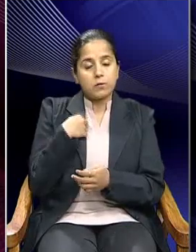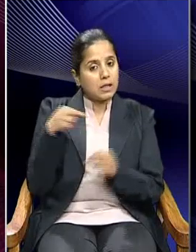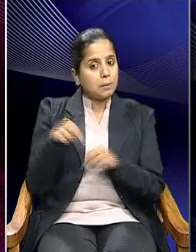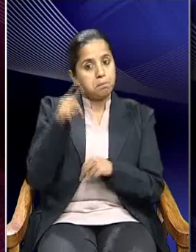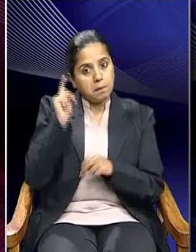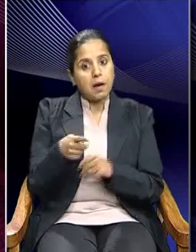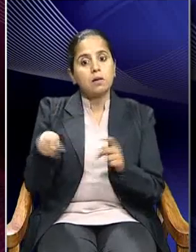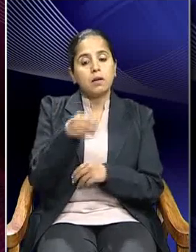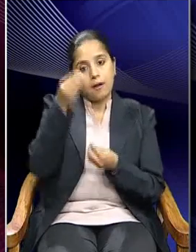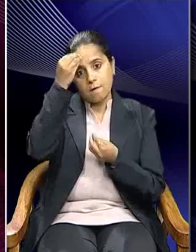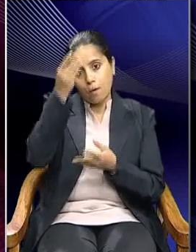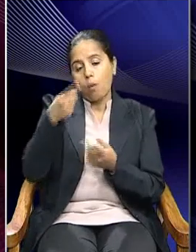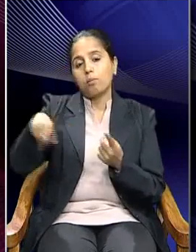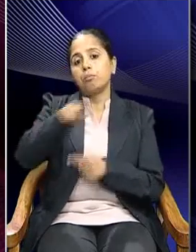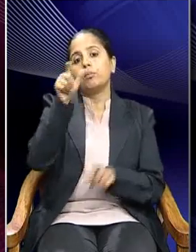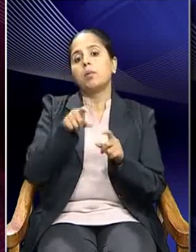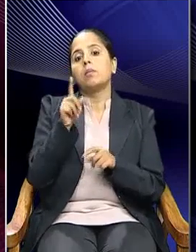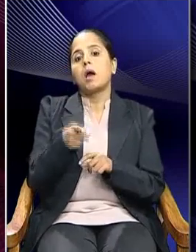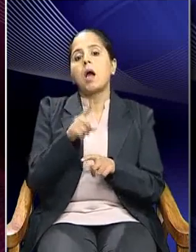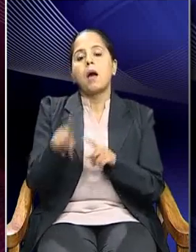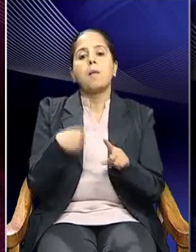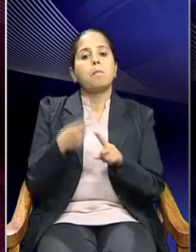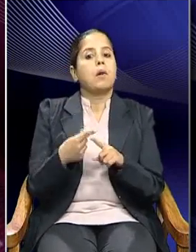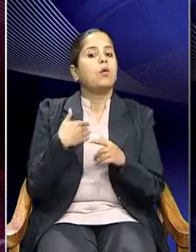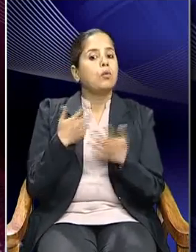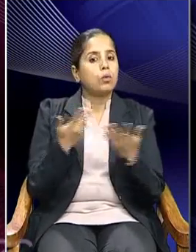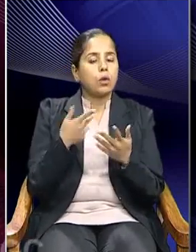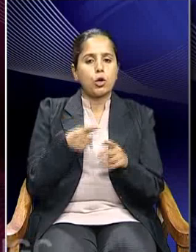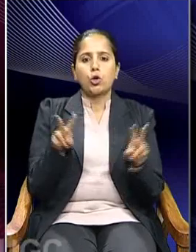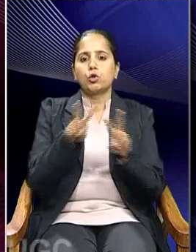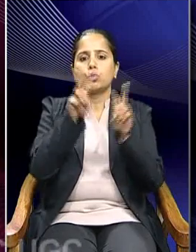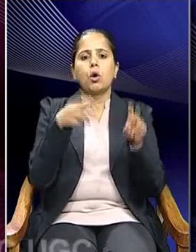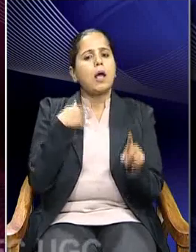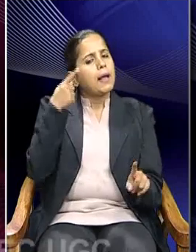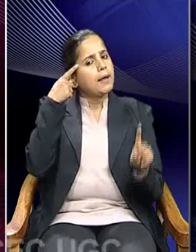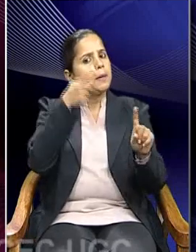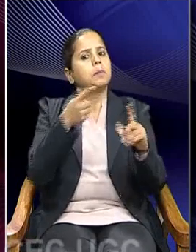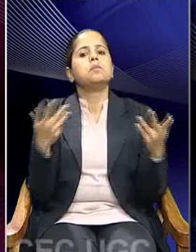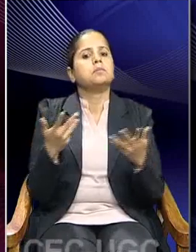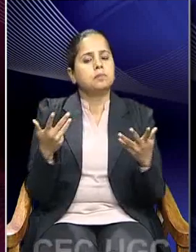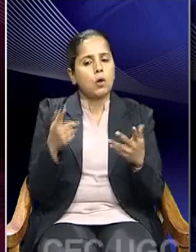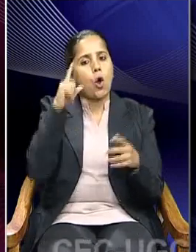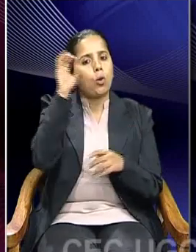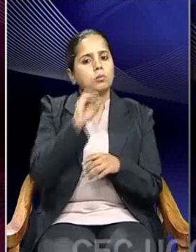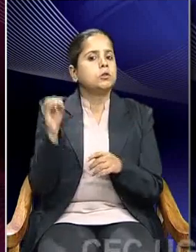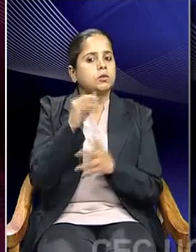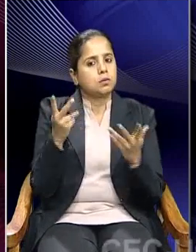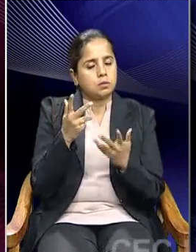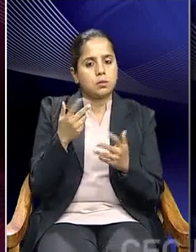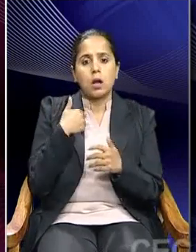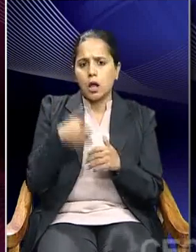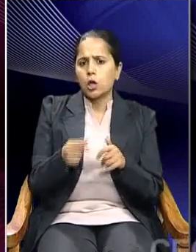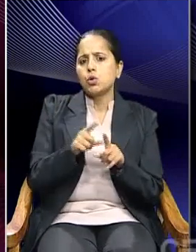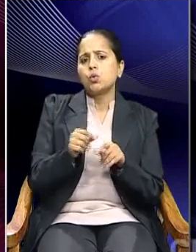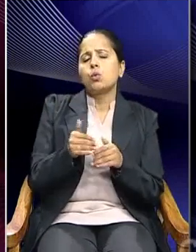of inform them about the objective of the research and what are we going to